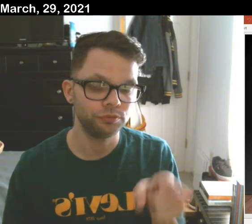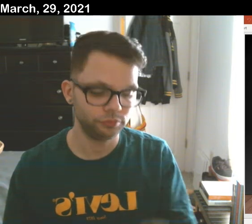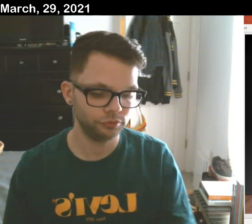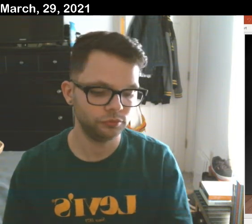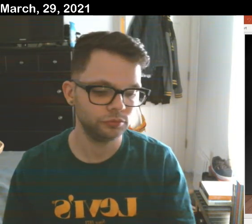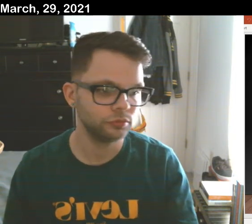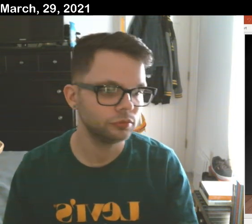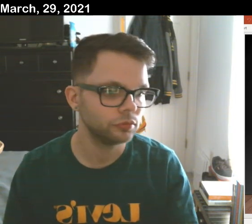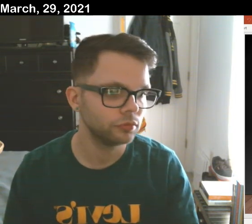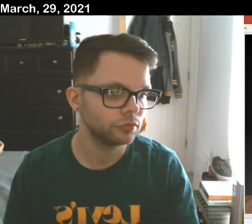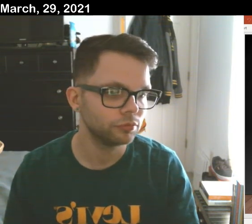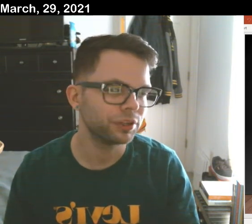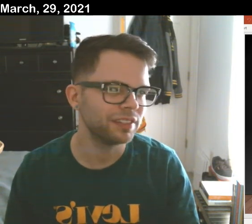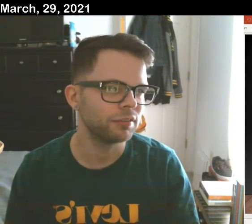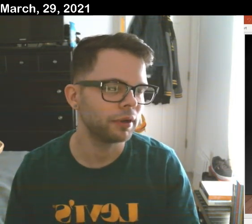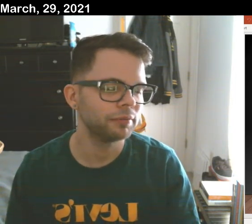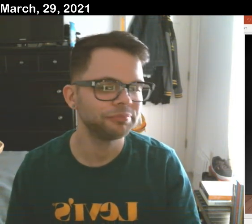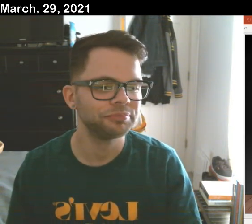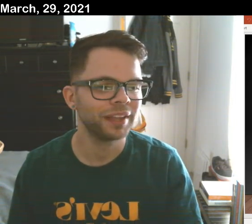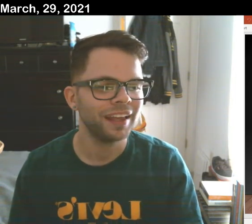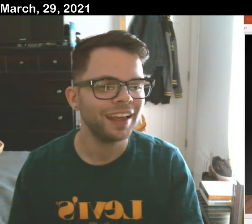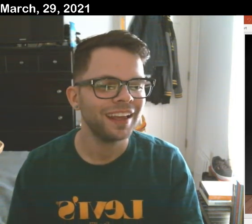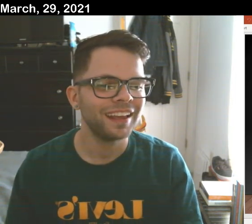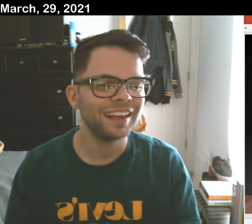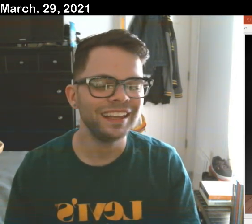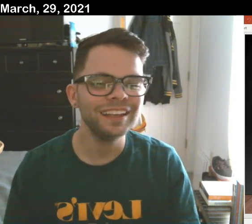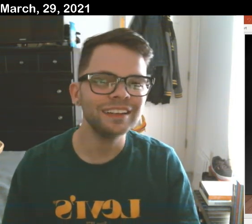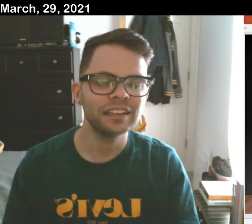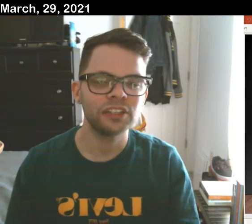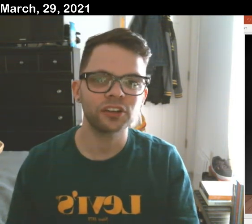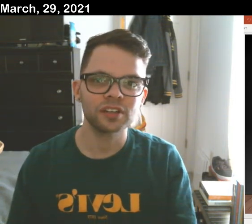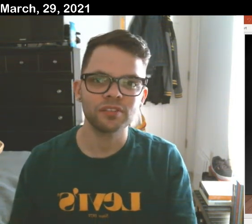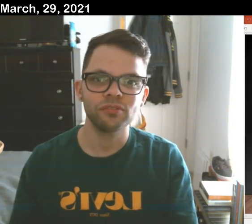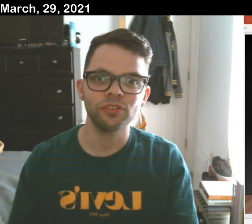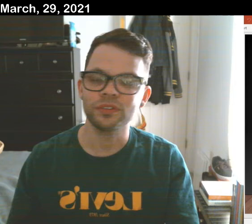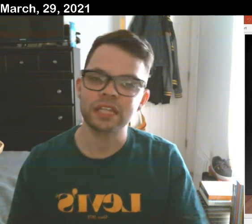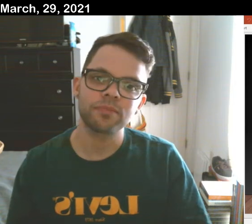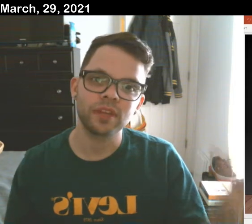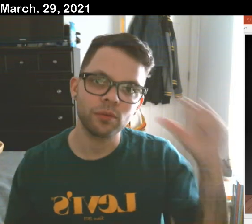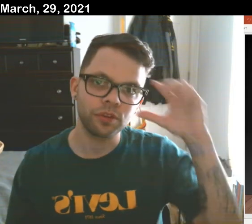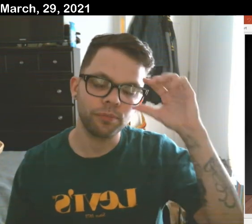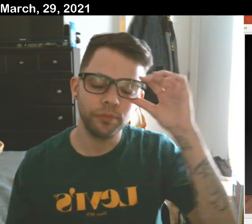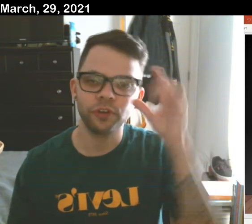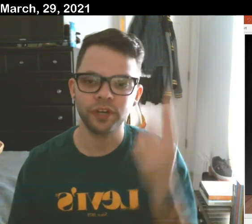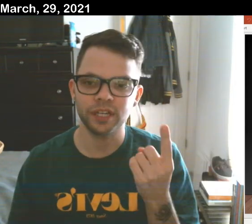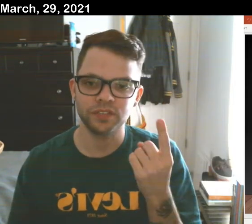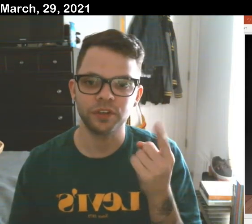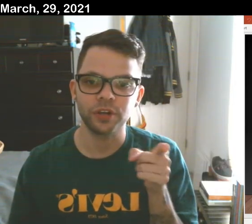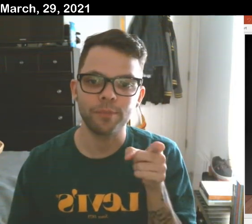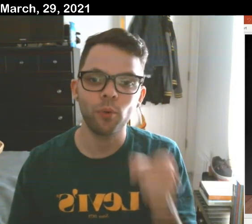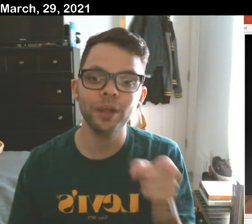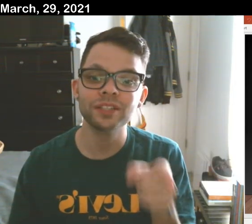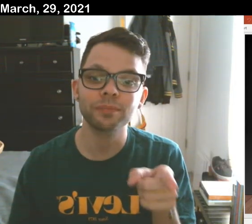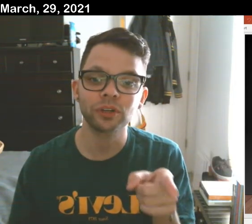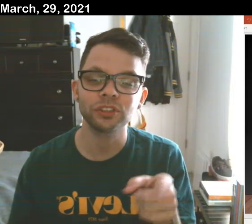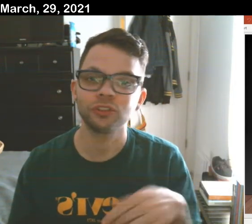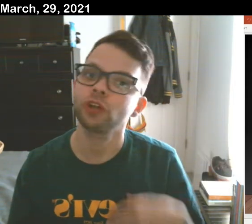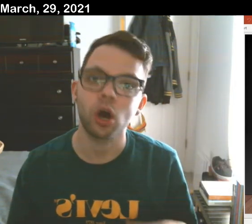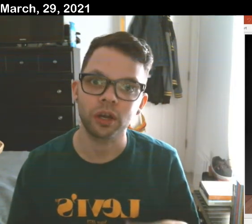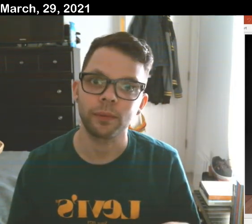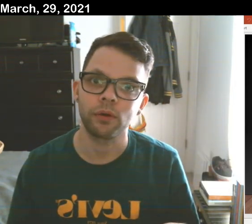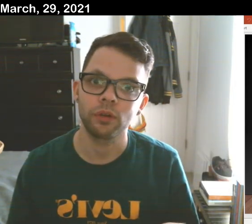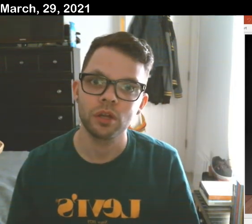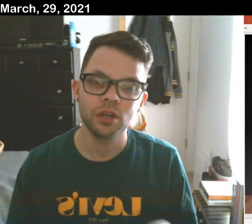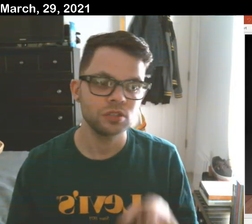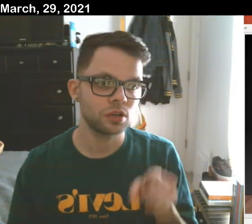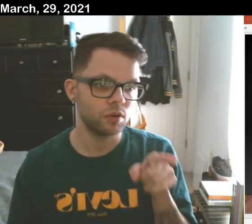you. Pretty easy, right? He, you're going to do the same thing with your index finger. You're going to point to the person you're